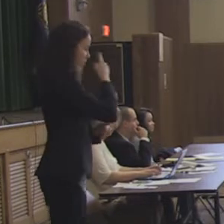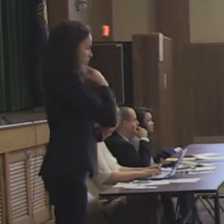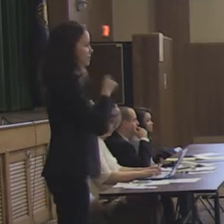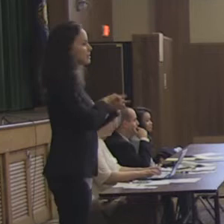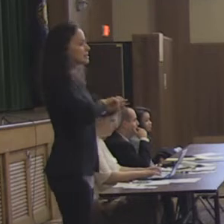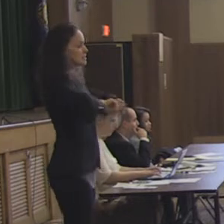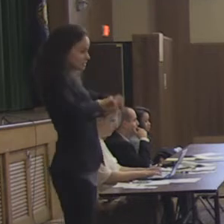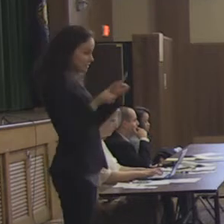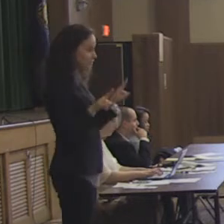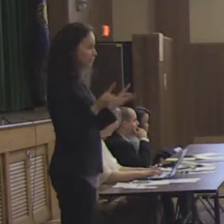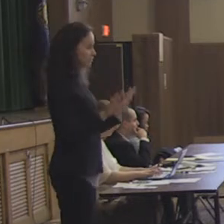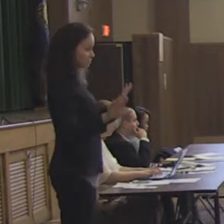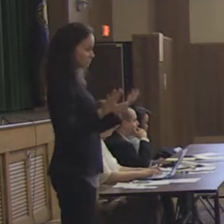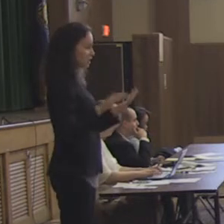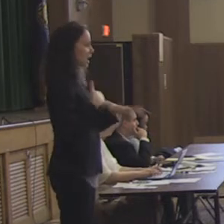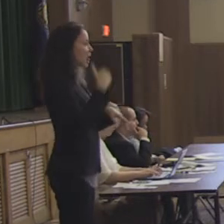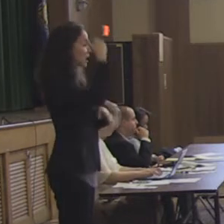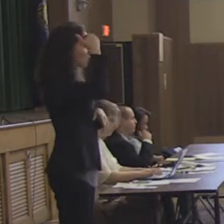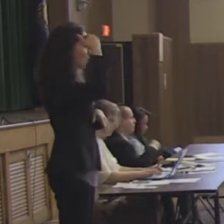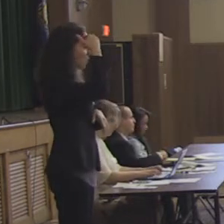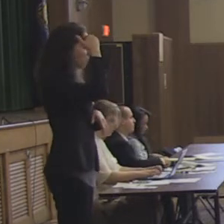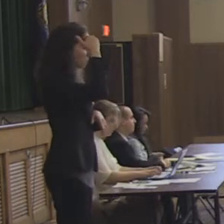will address them with my